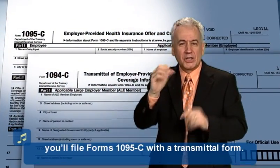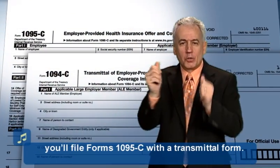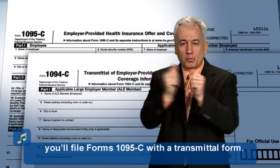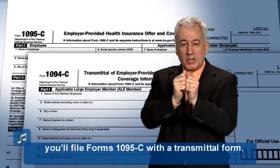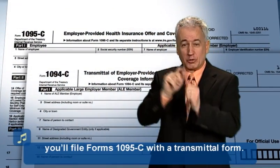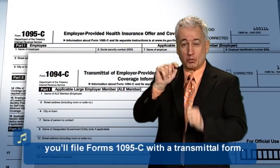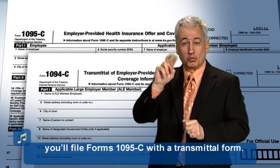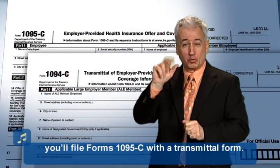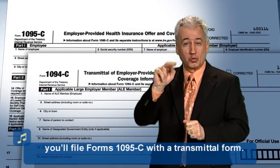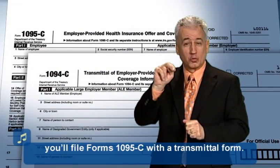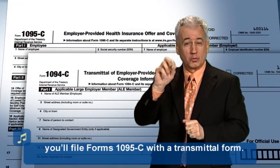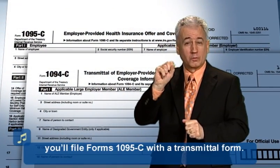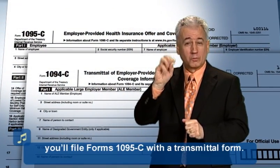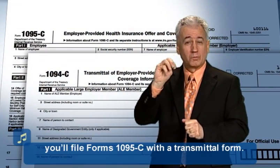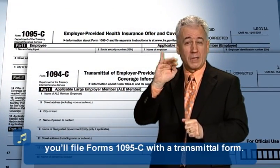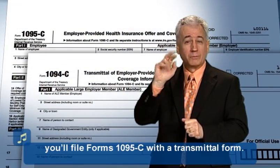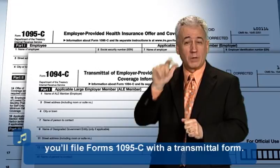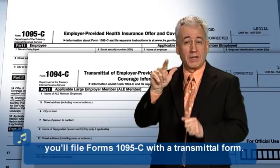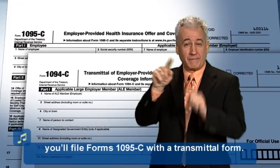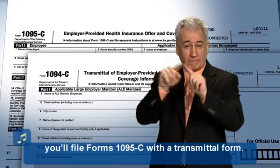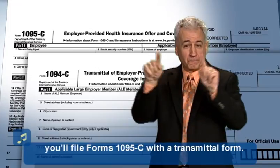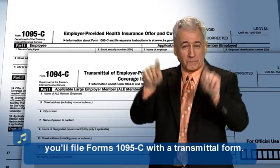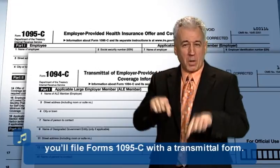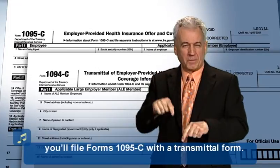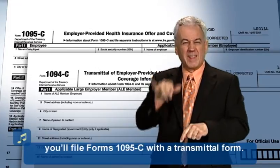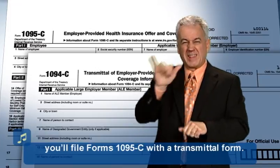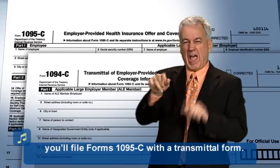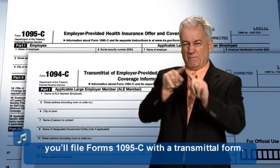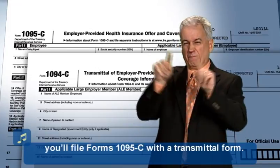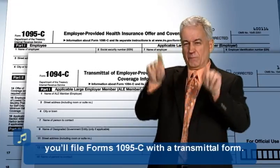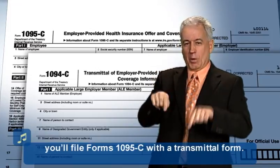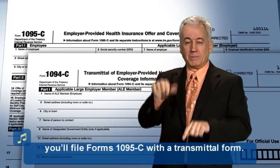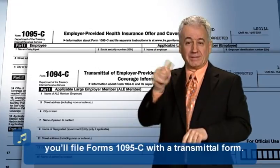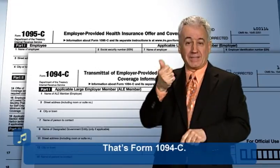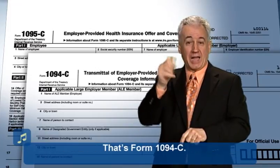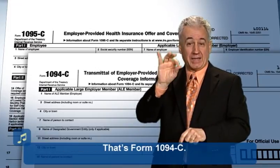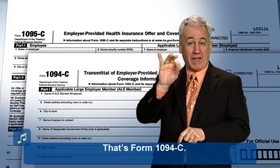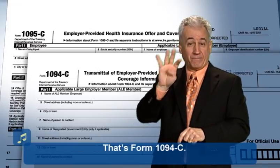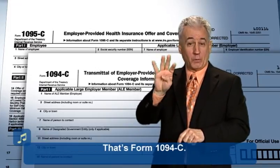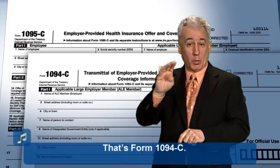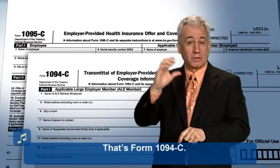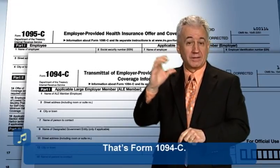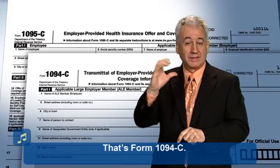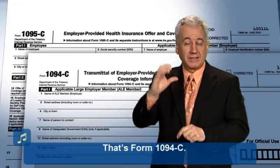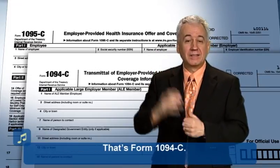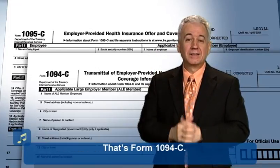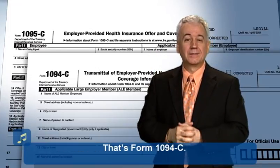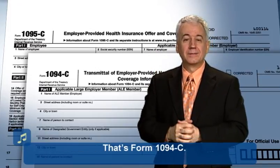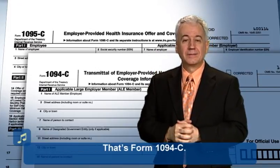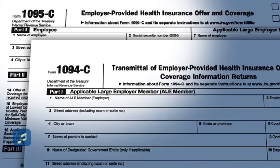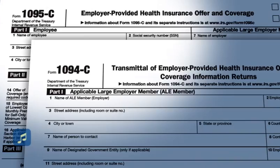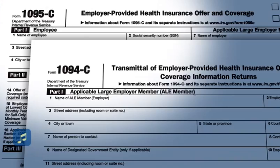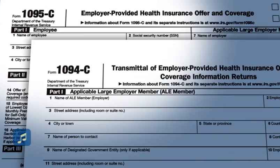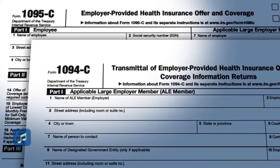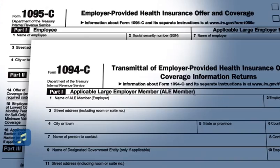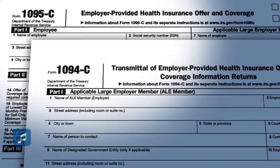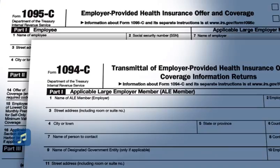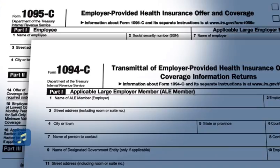Forms 1095-C with a transmittal form. That's Form 1094-C.